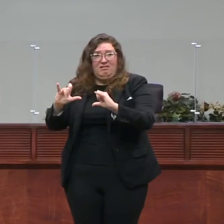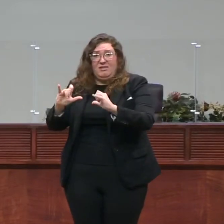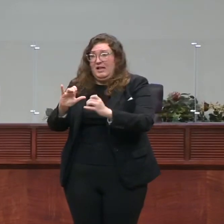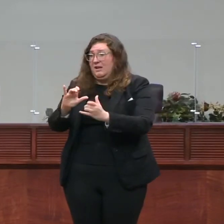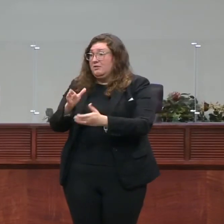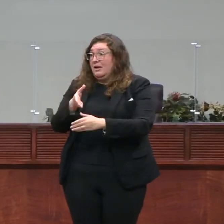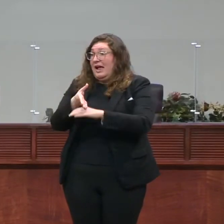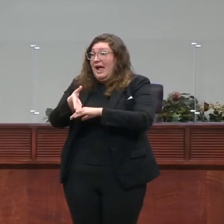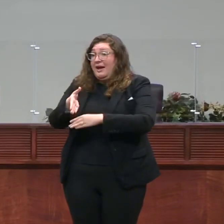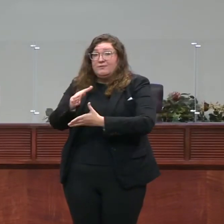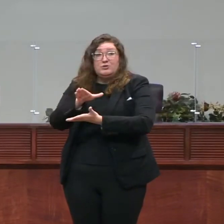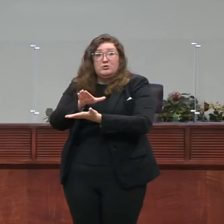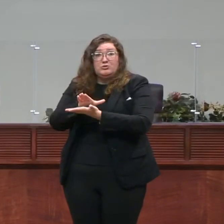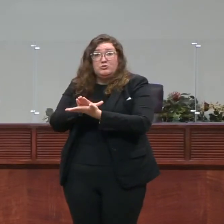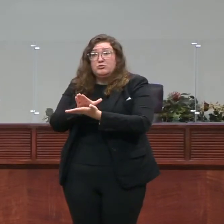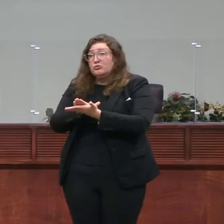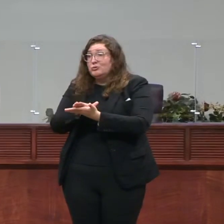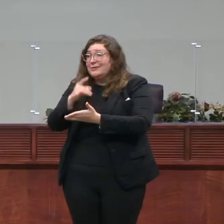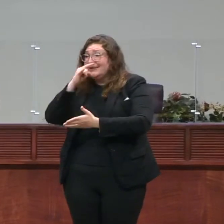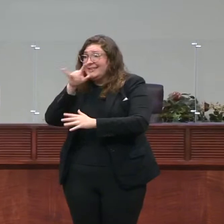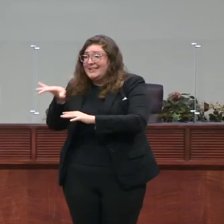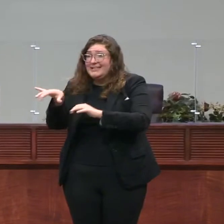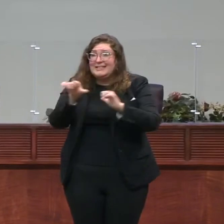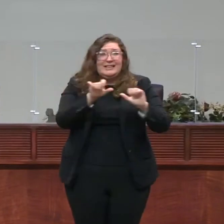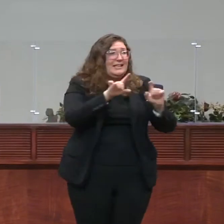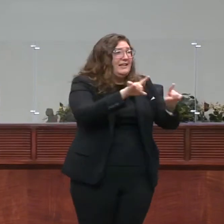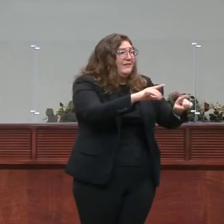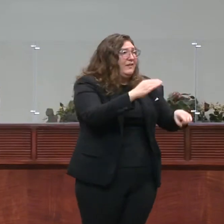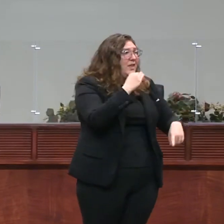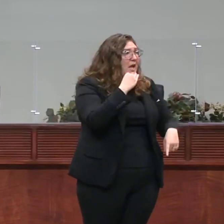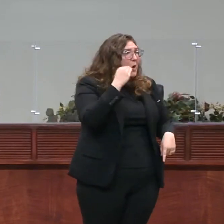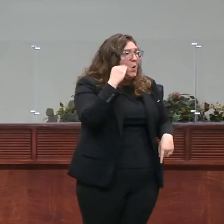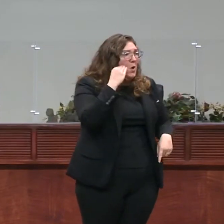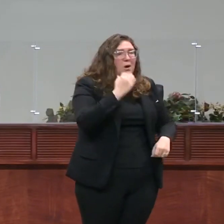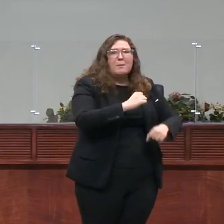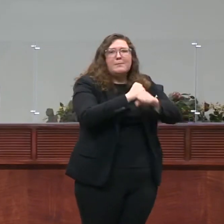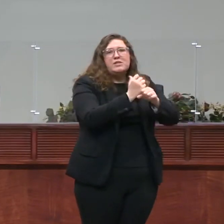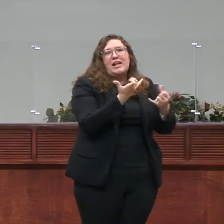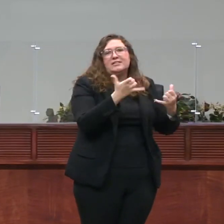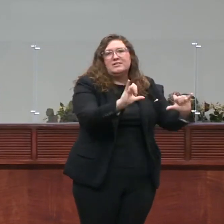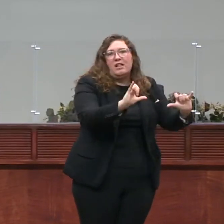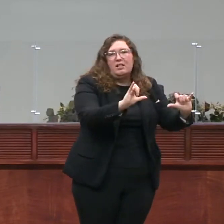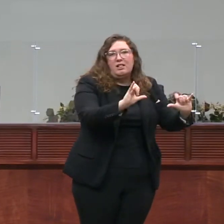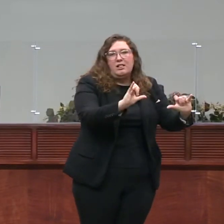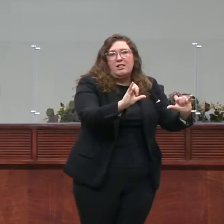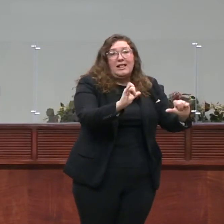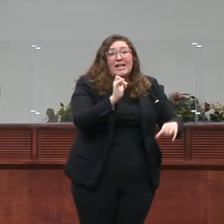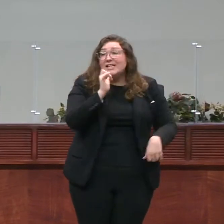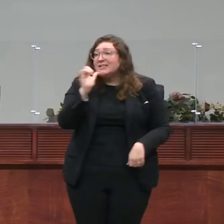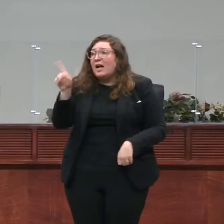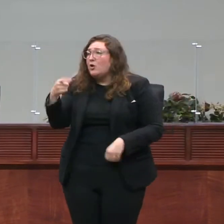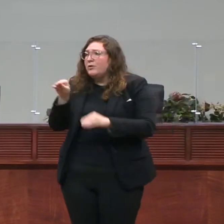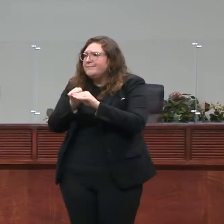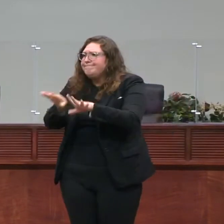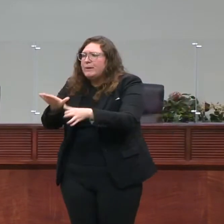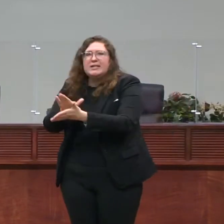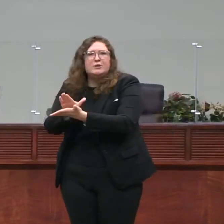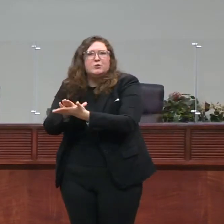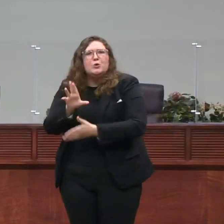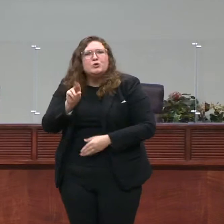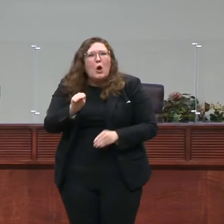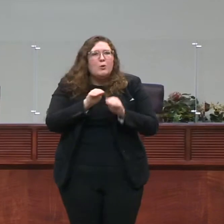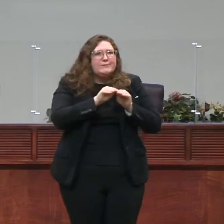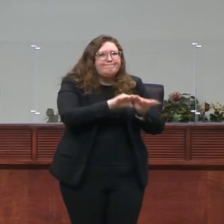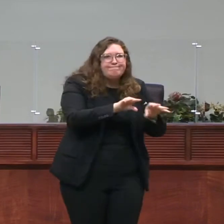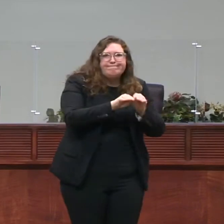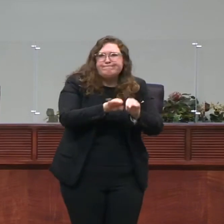a school is not the place where the virus grows, and is in our community. It's everywhere at this point. And with the